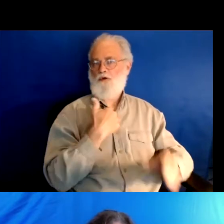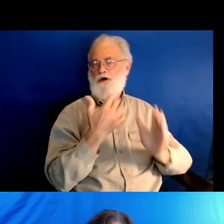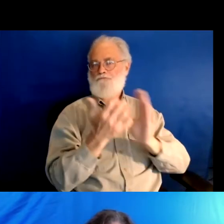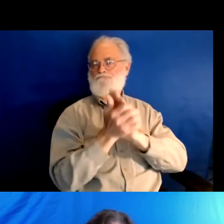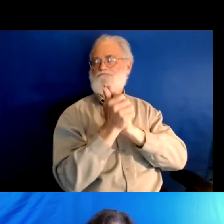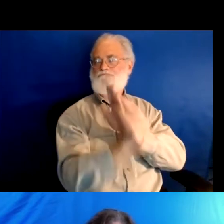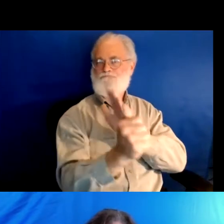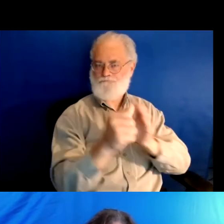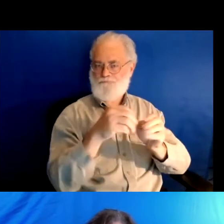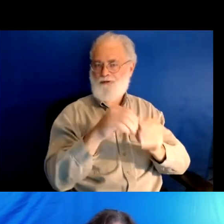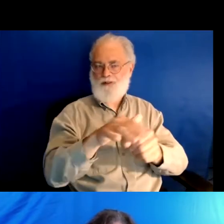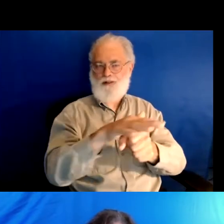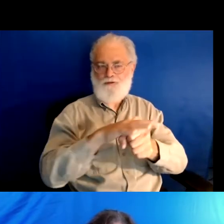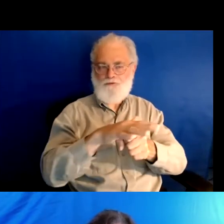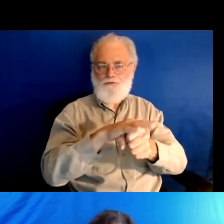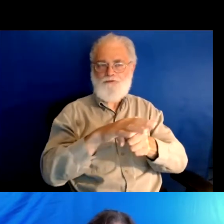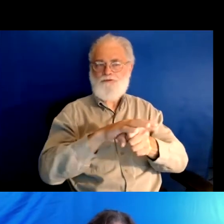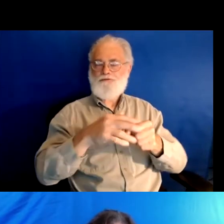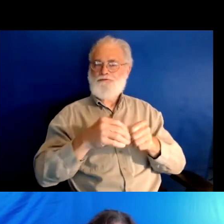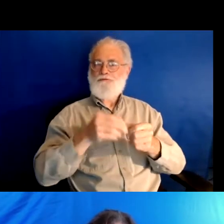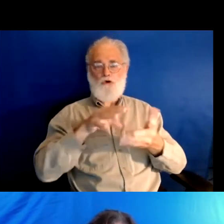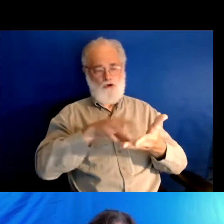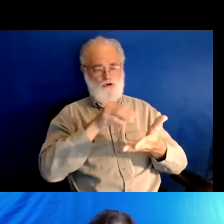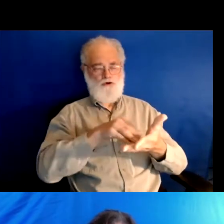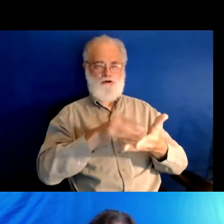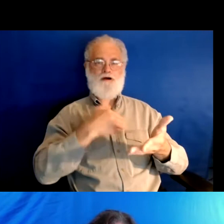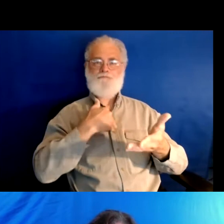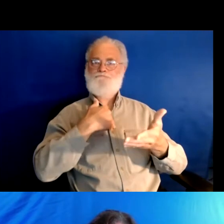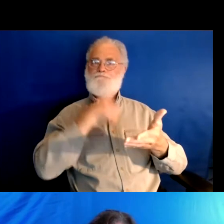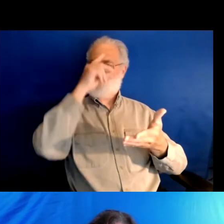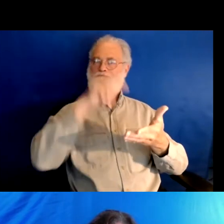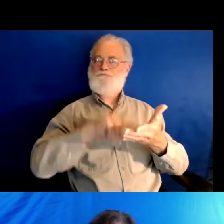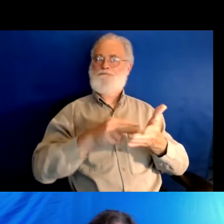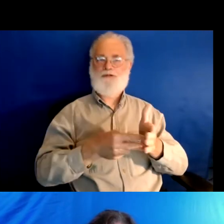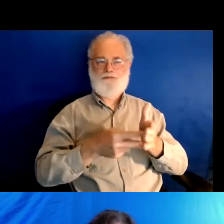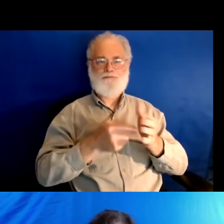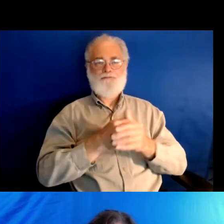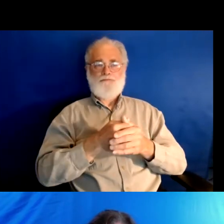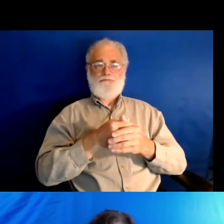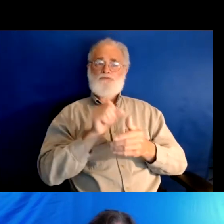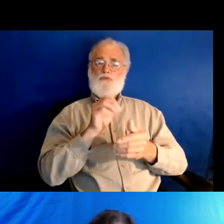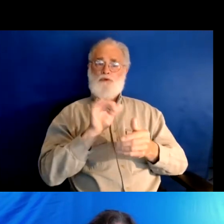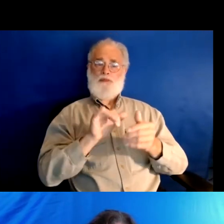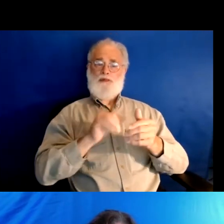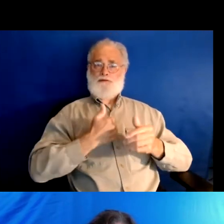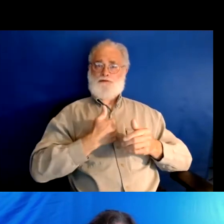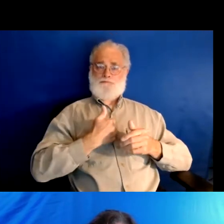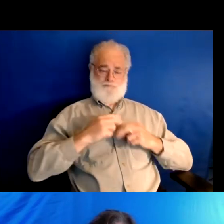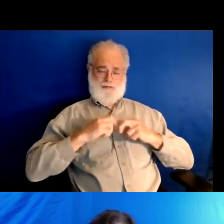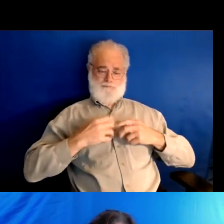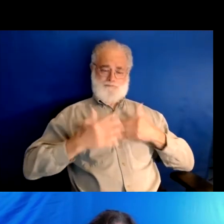on a goal and then doing well and becoming proficient in that area. And learning, then they have